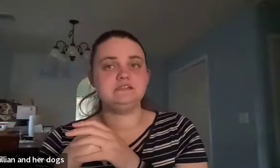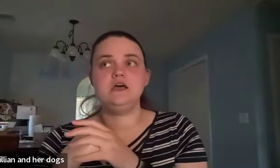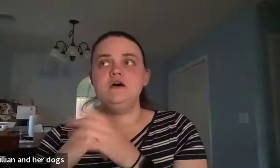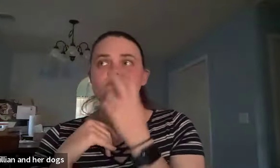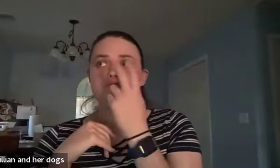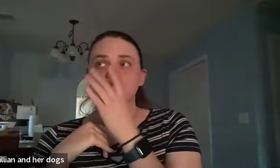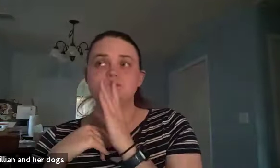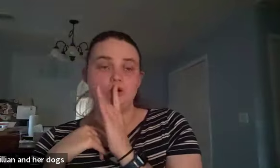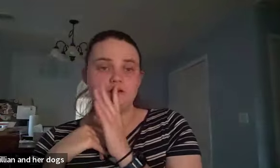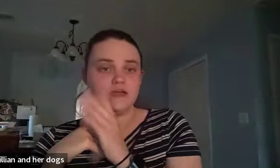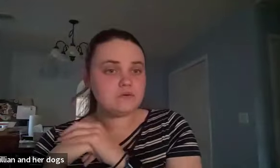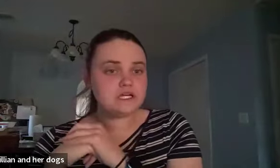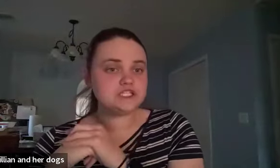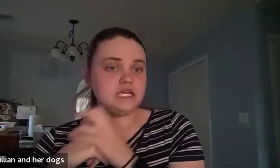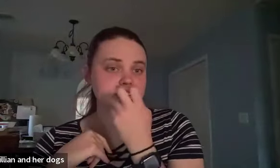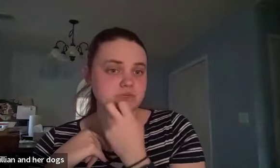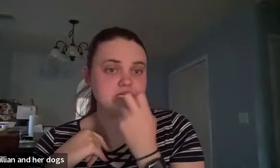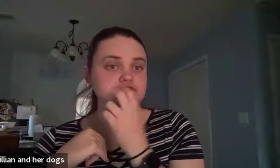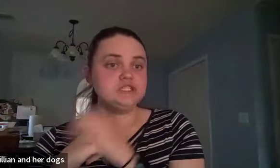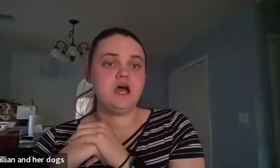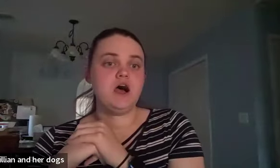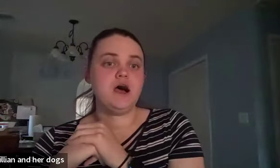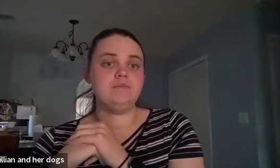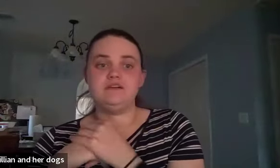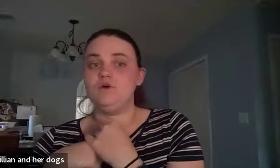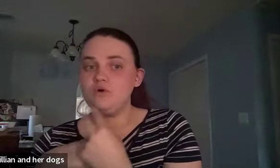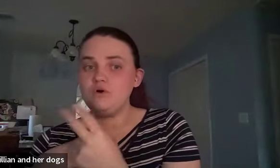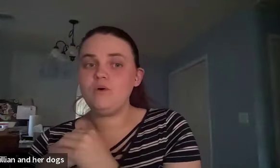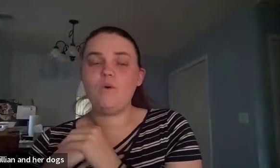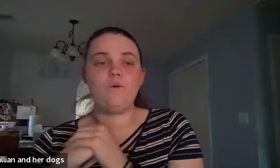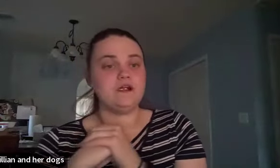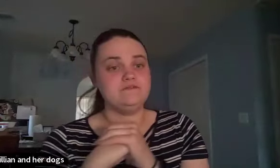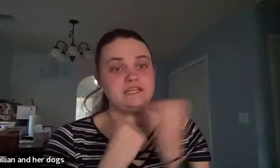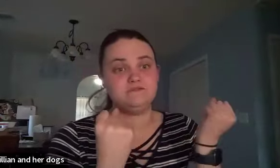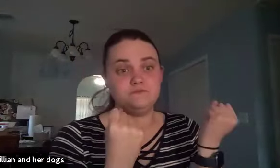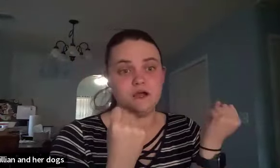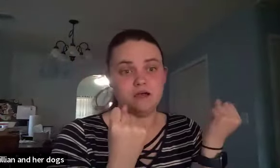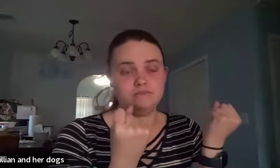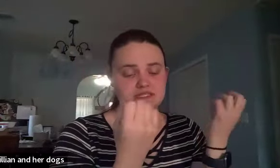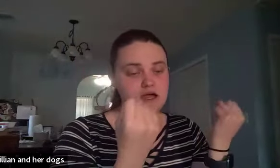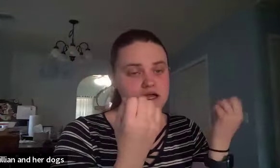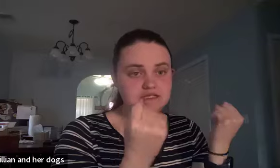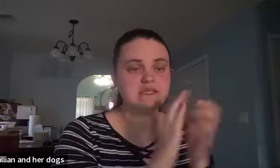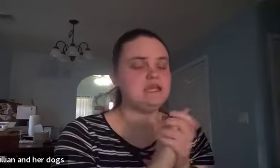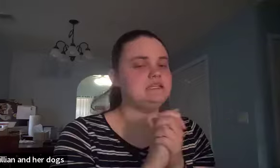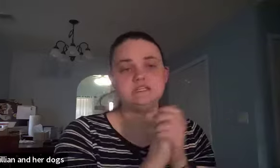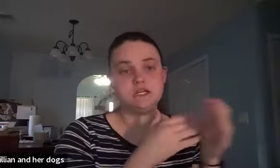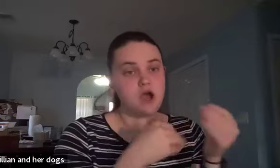is through spoken language and speech, like vocal, or if it's signs, it does